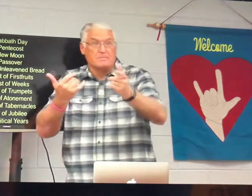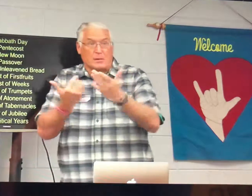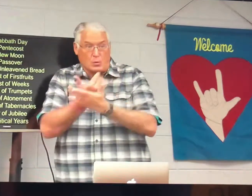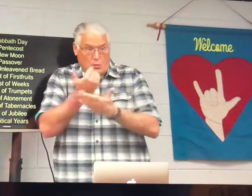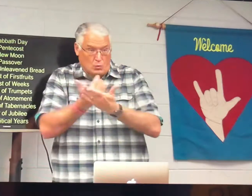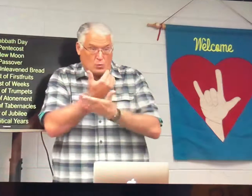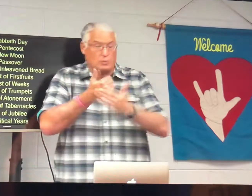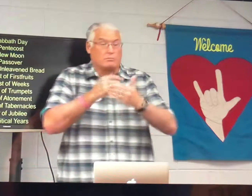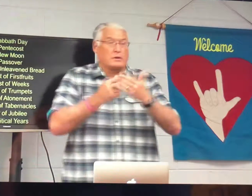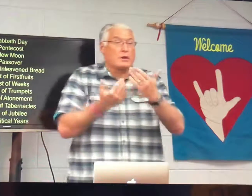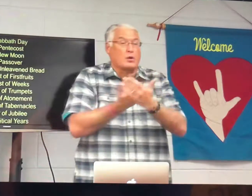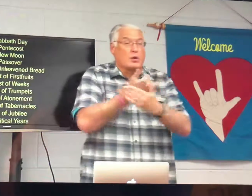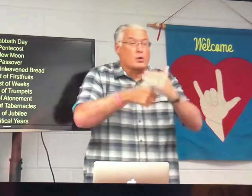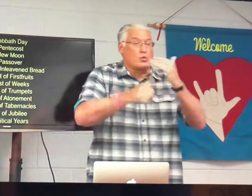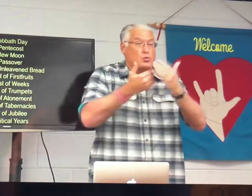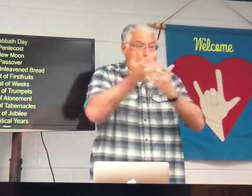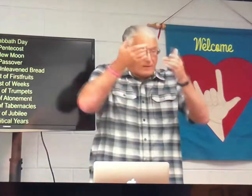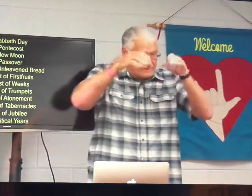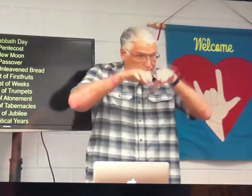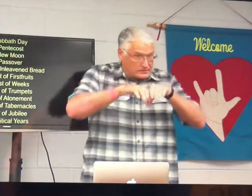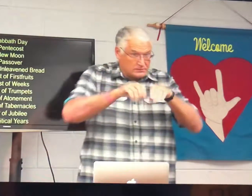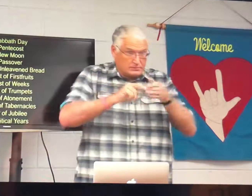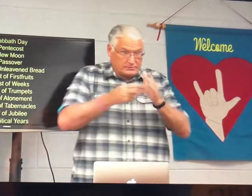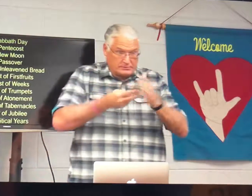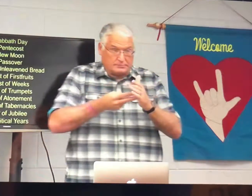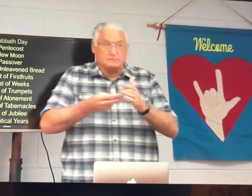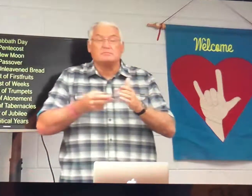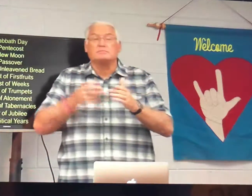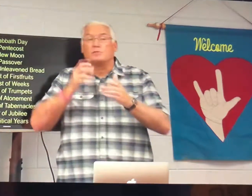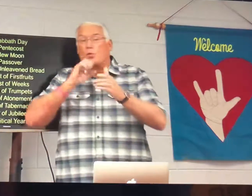So Davidson for Delmonico.